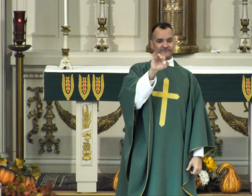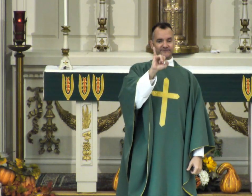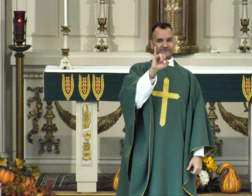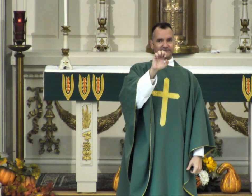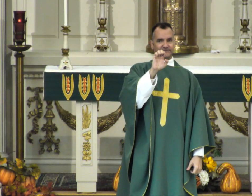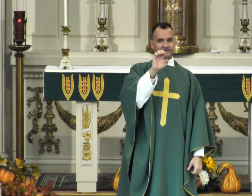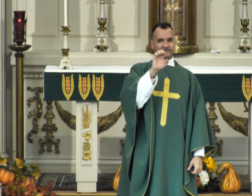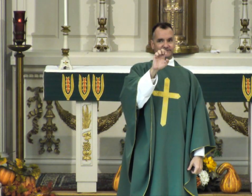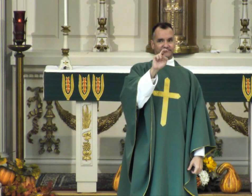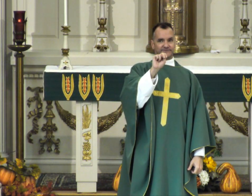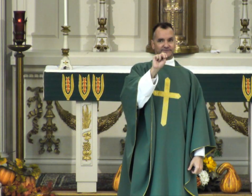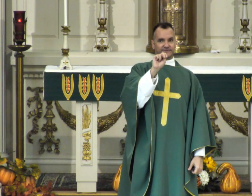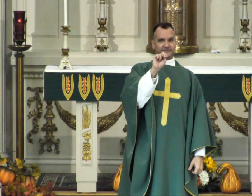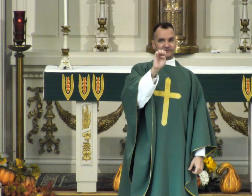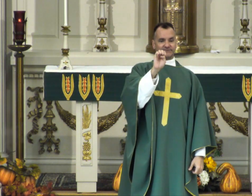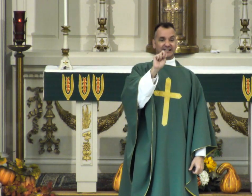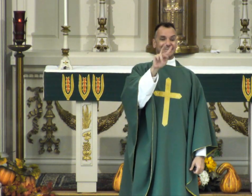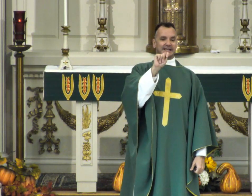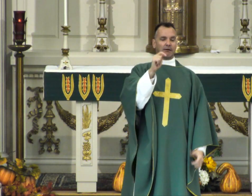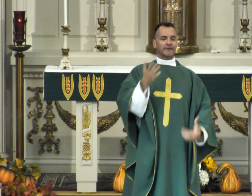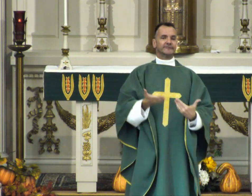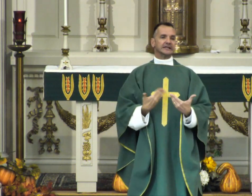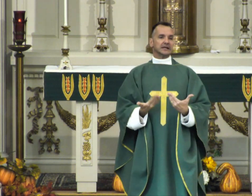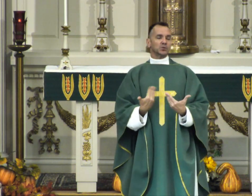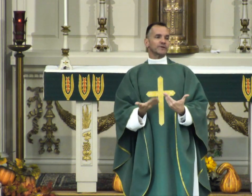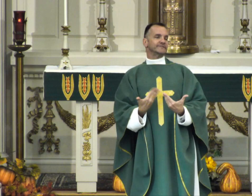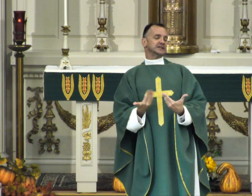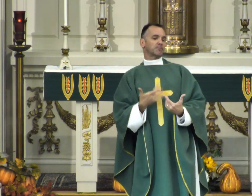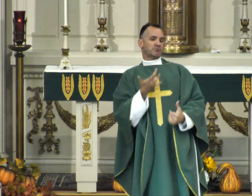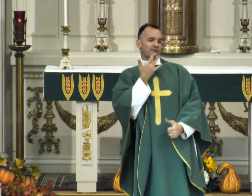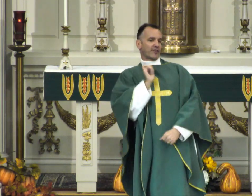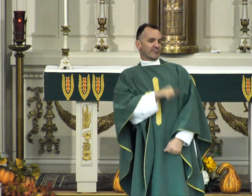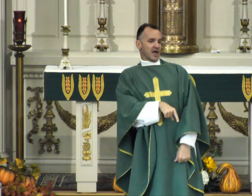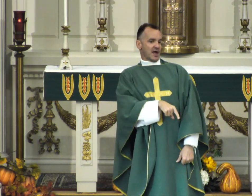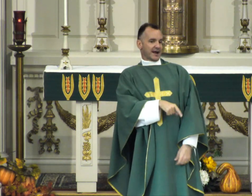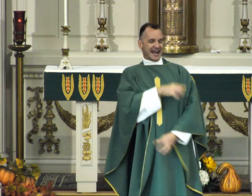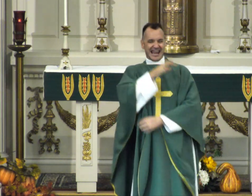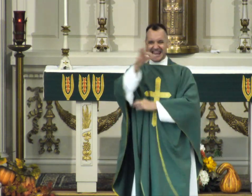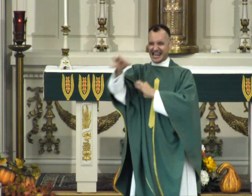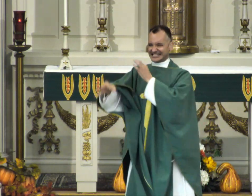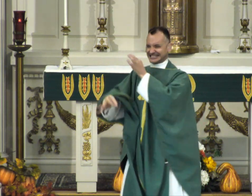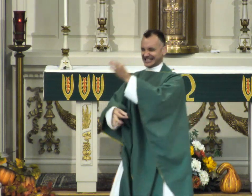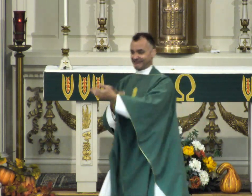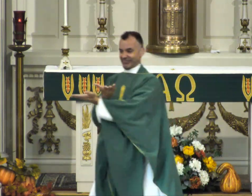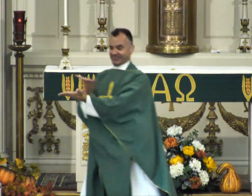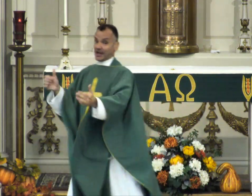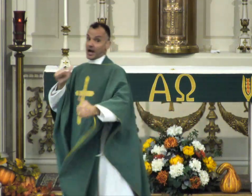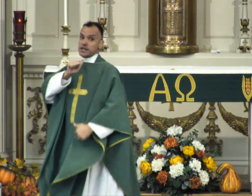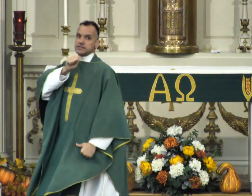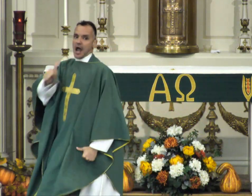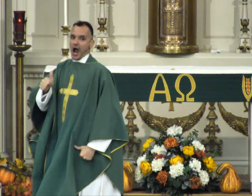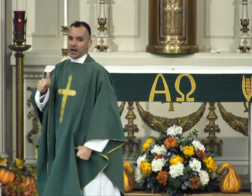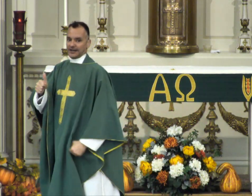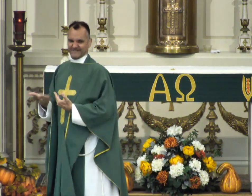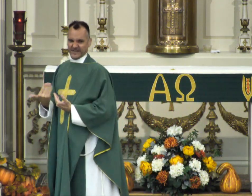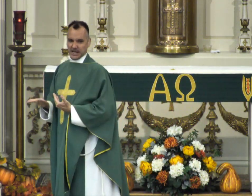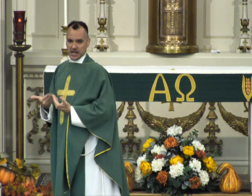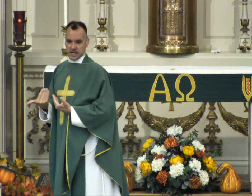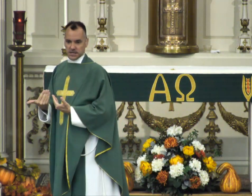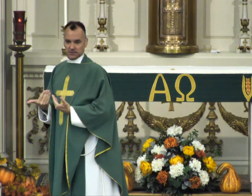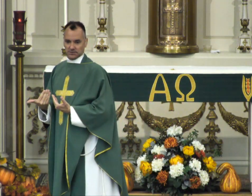to be convenient for us, right? We want things to happen quickly, right? To fit into our schedules, right? We don't want to